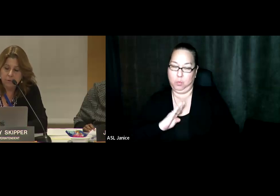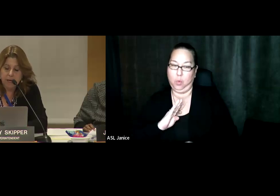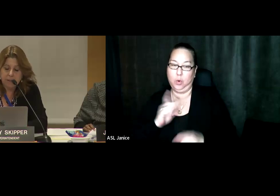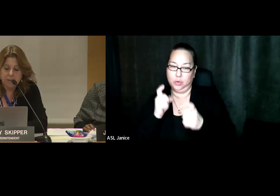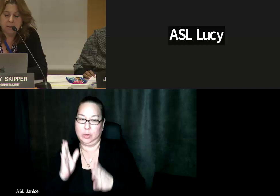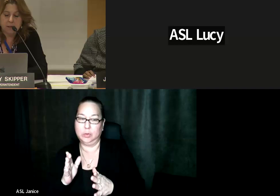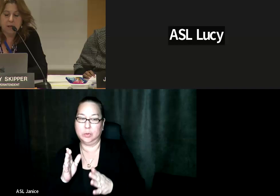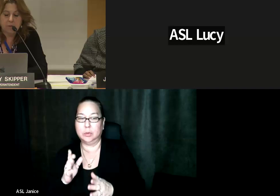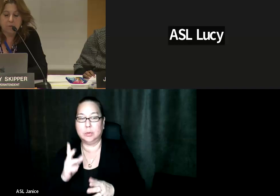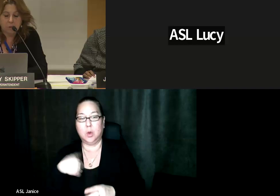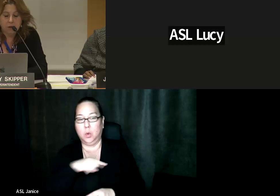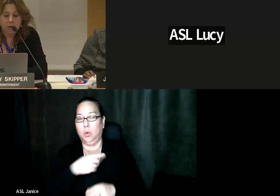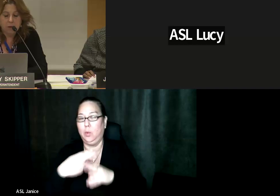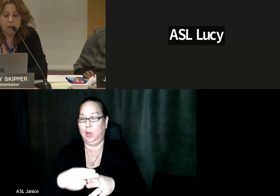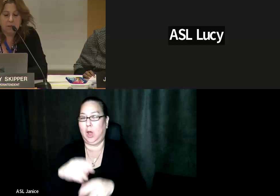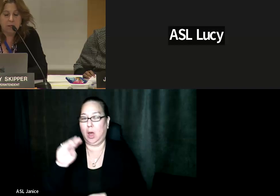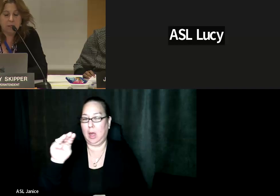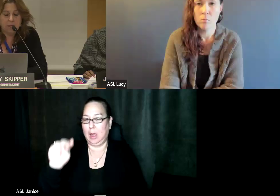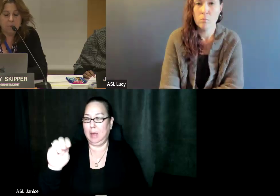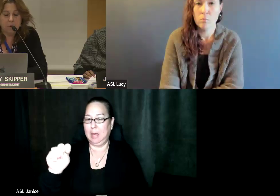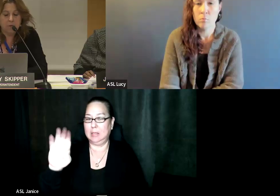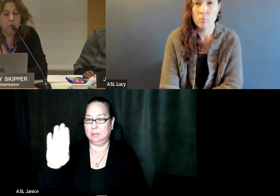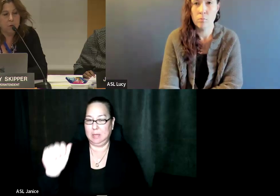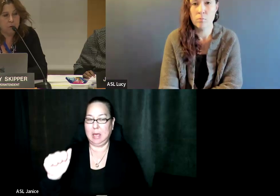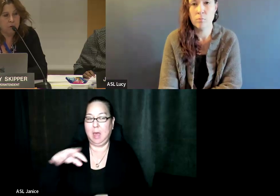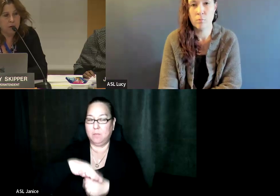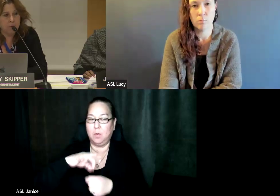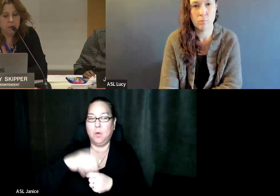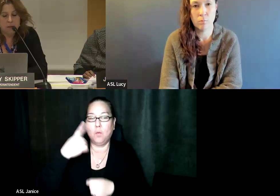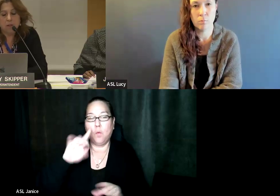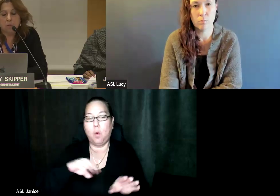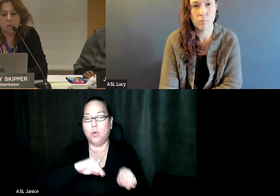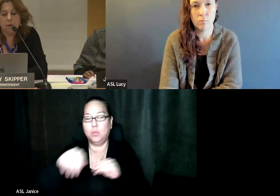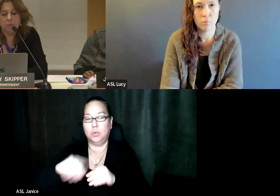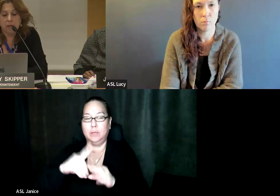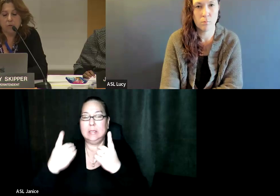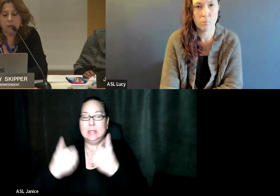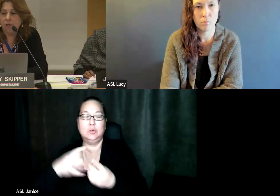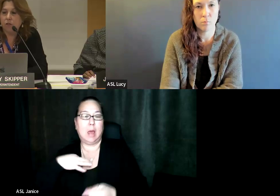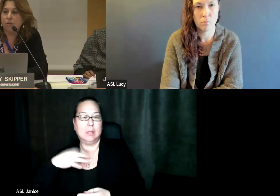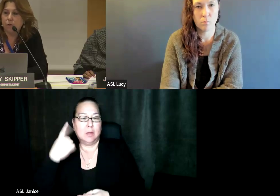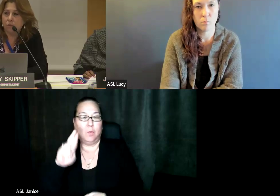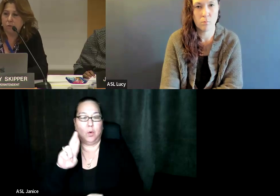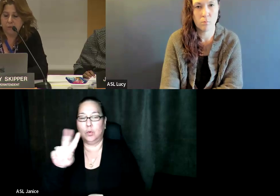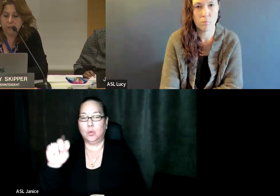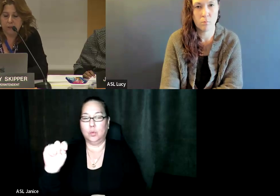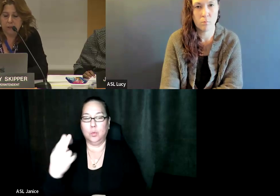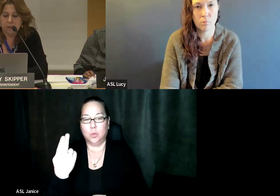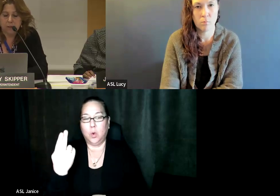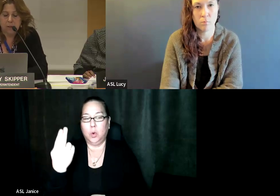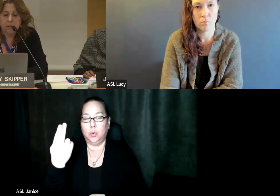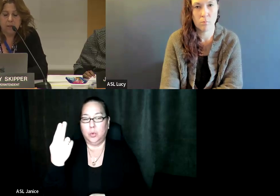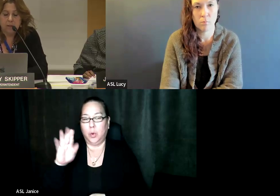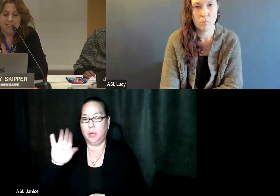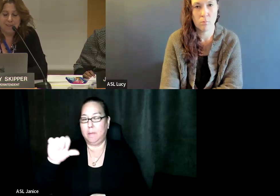for the Ruth Batson Academy forward in the next step of the core program to support a major renovation of the school's